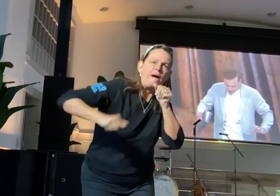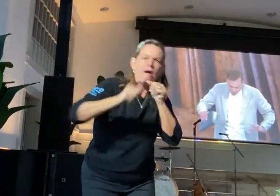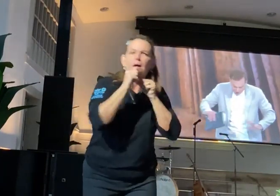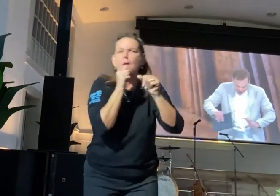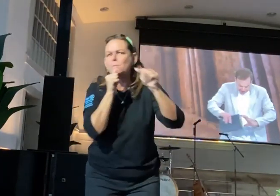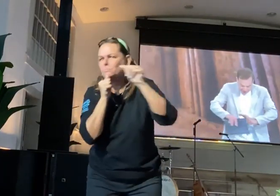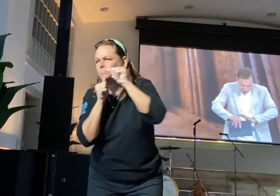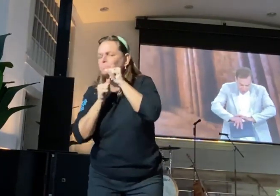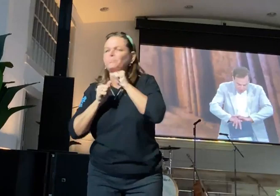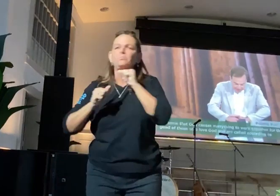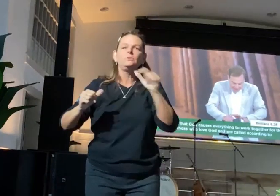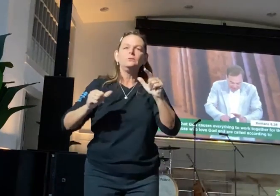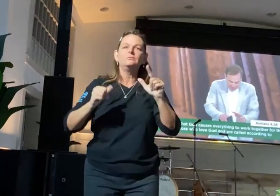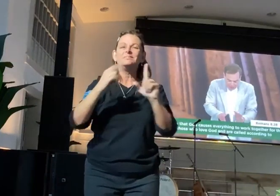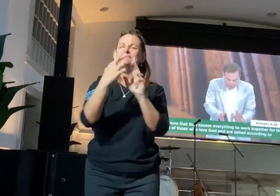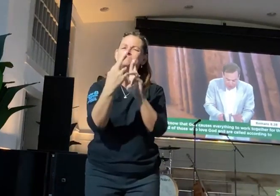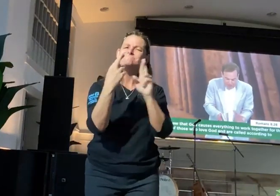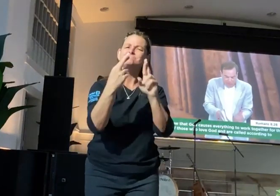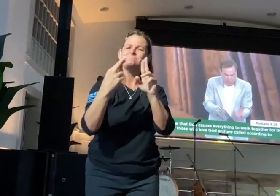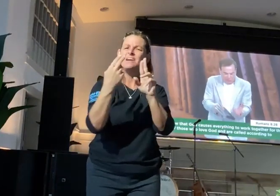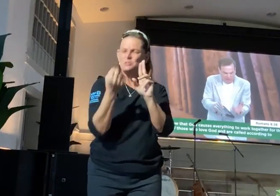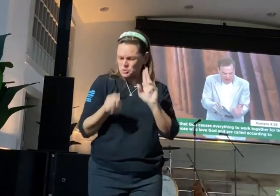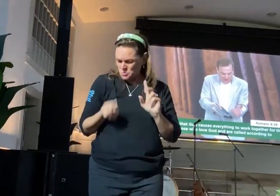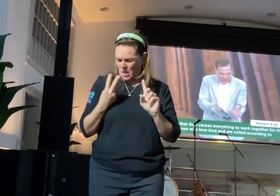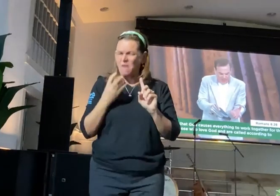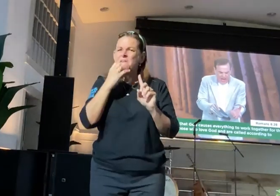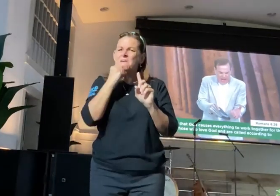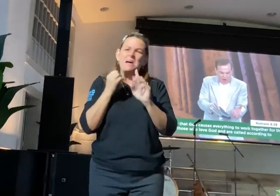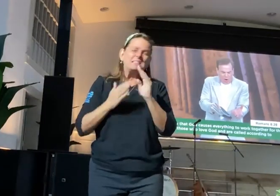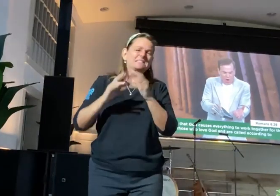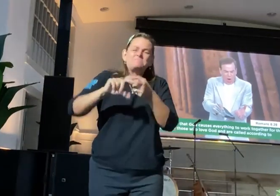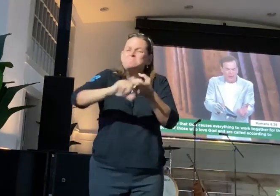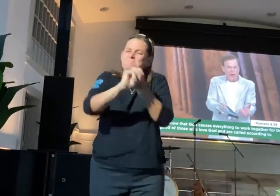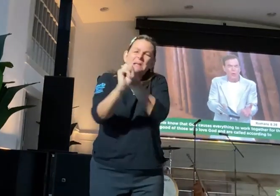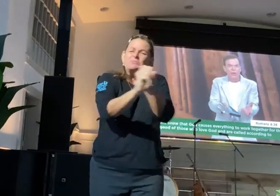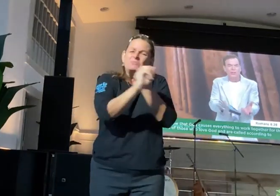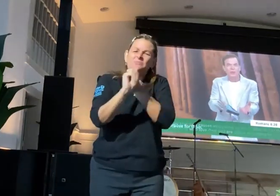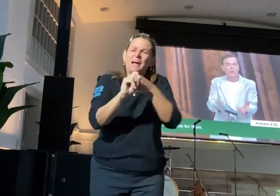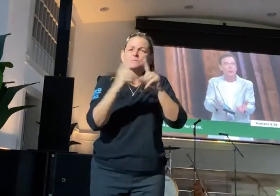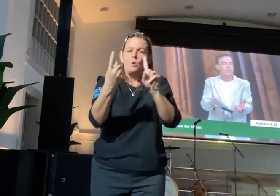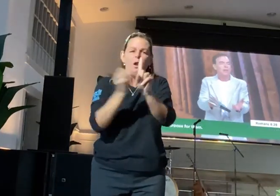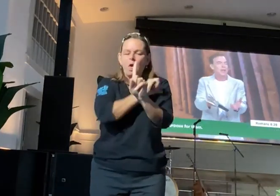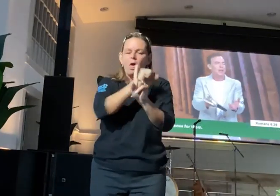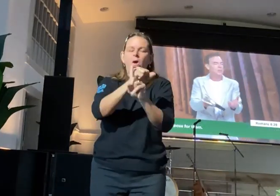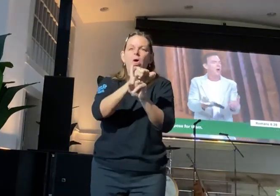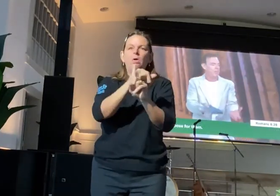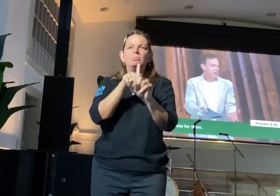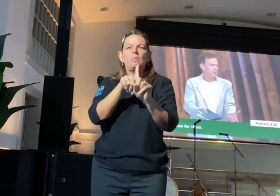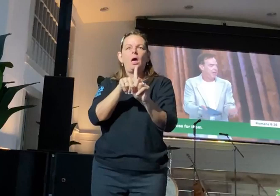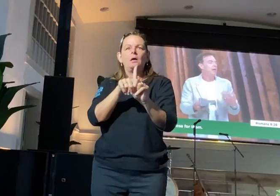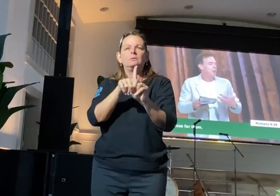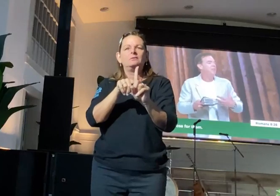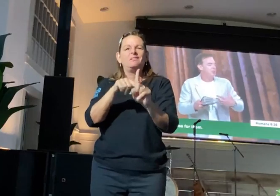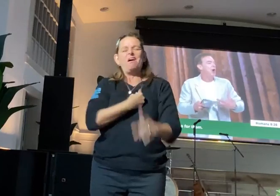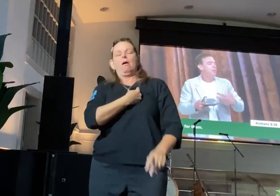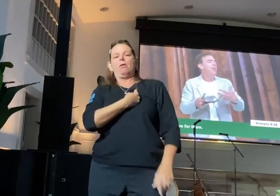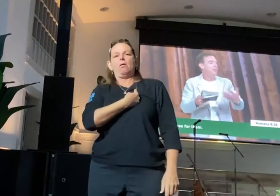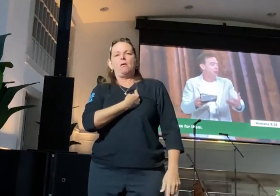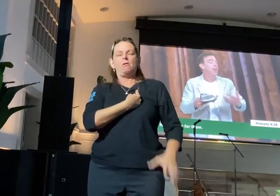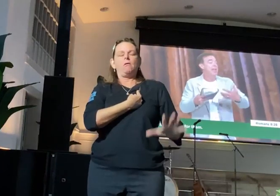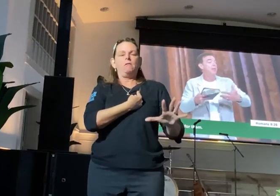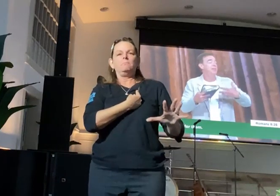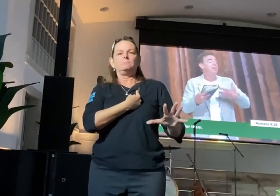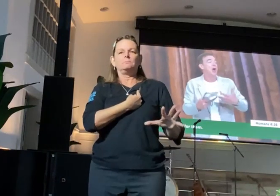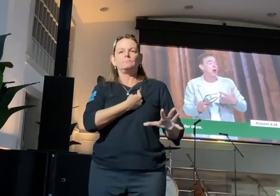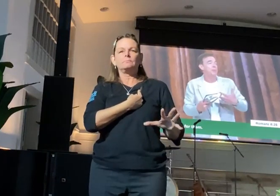God causes all things to work together for the good of those who love him and are called according to his purposes. He would have known